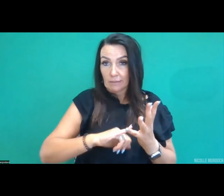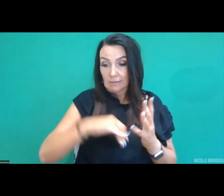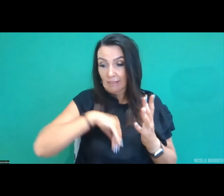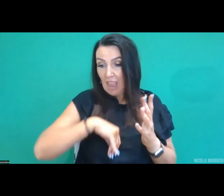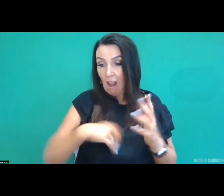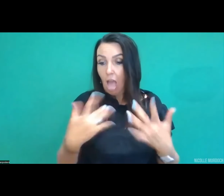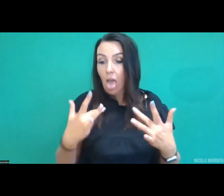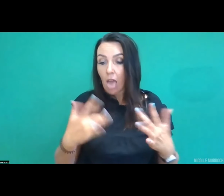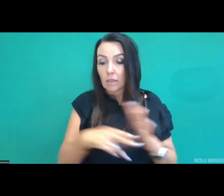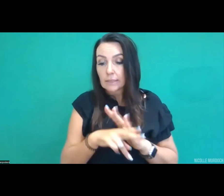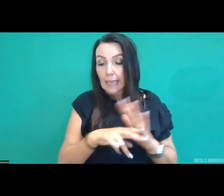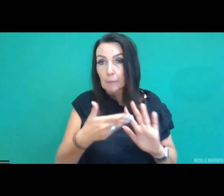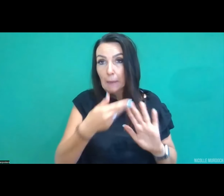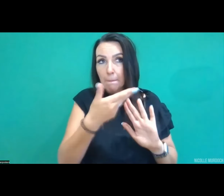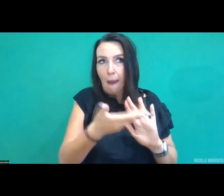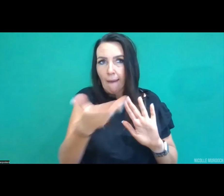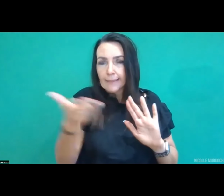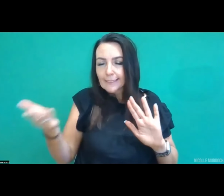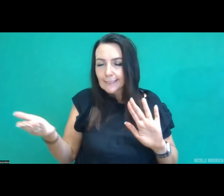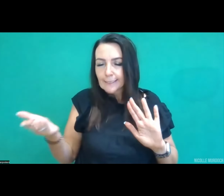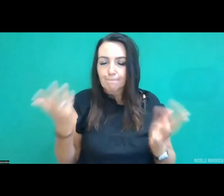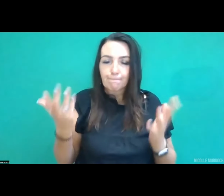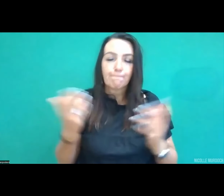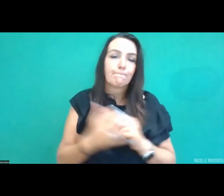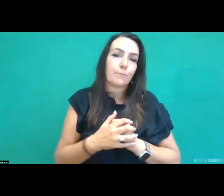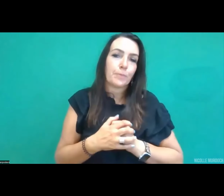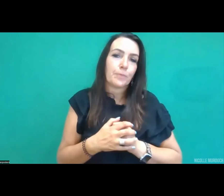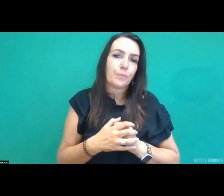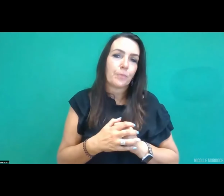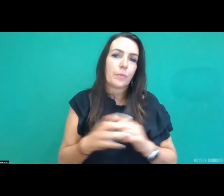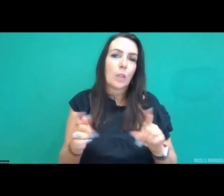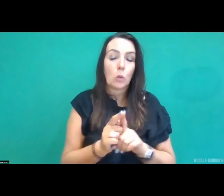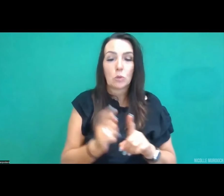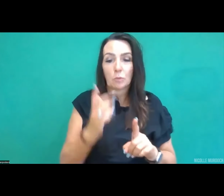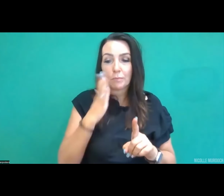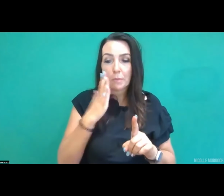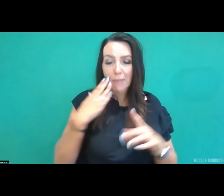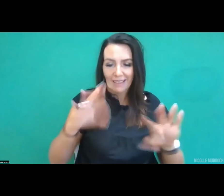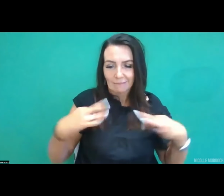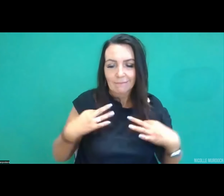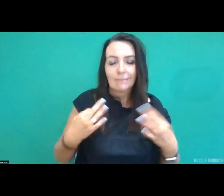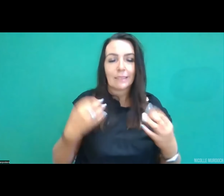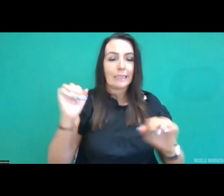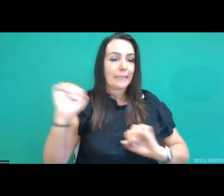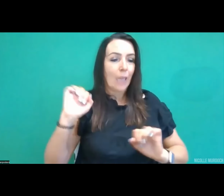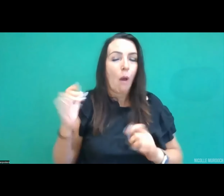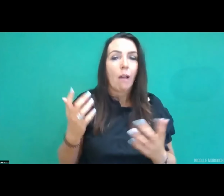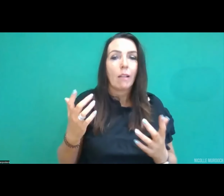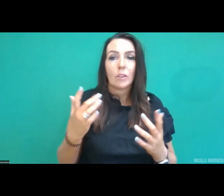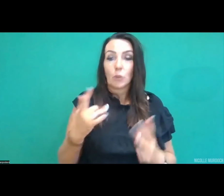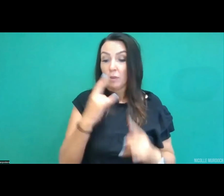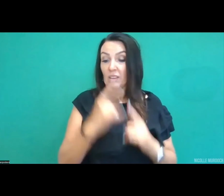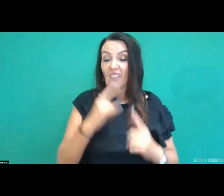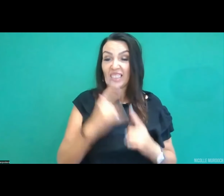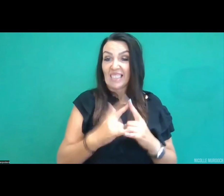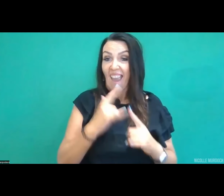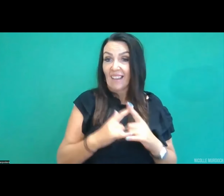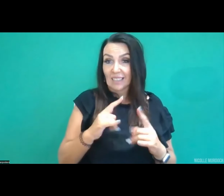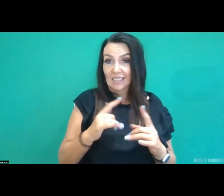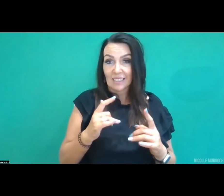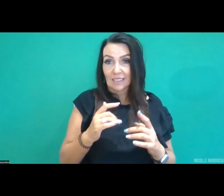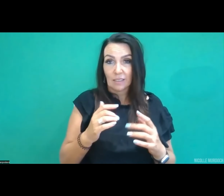well. It's also about, in terms of bedding, towels. So if you're having sex with someone or someone comes to